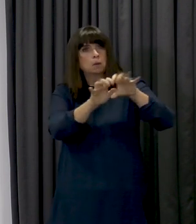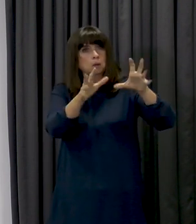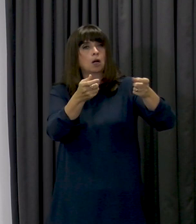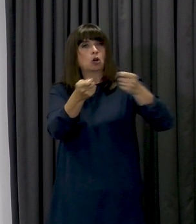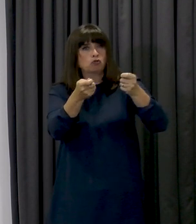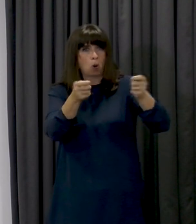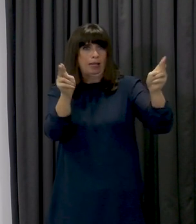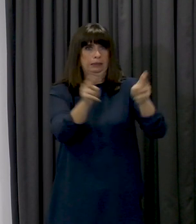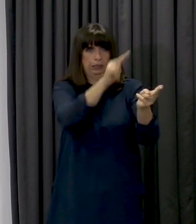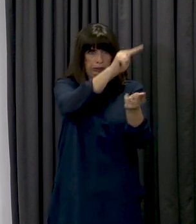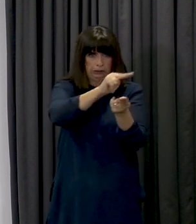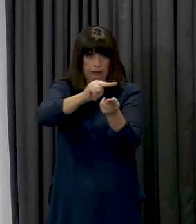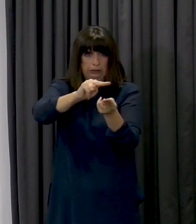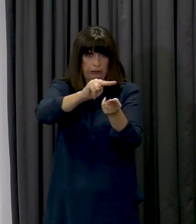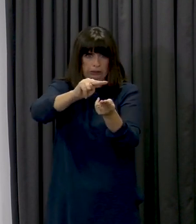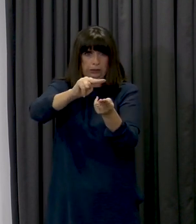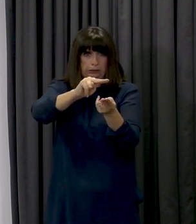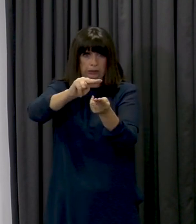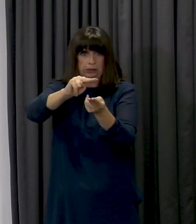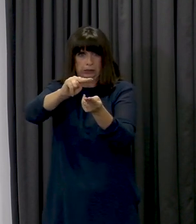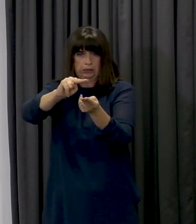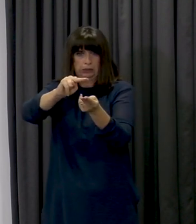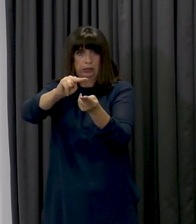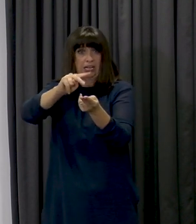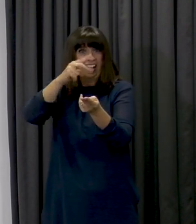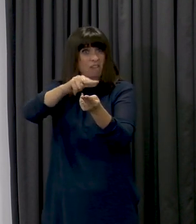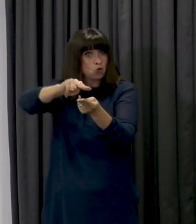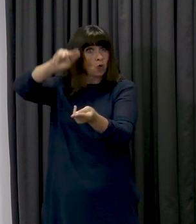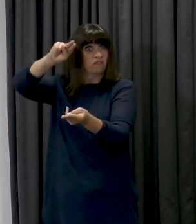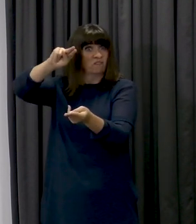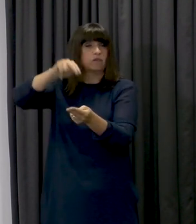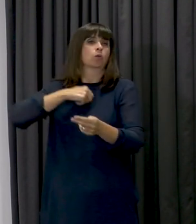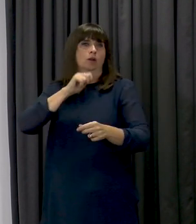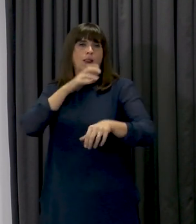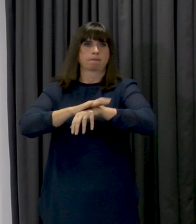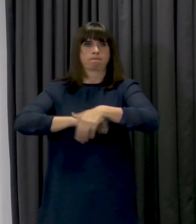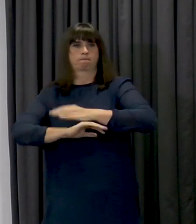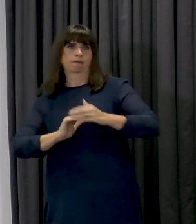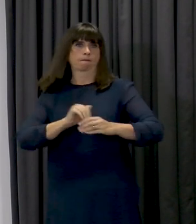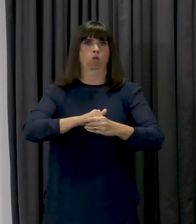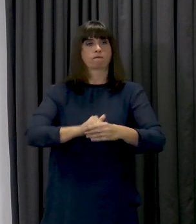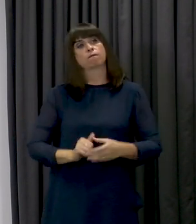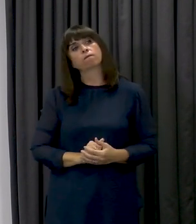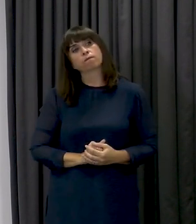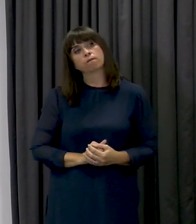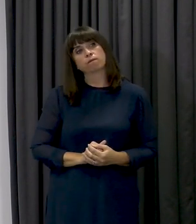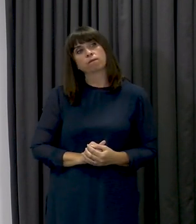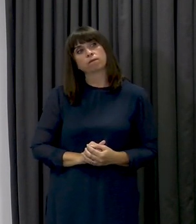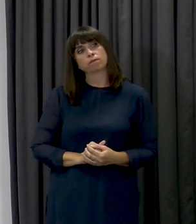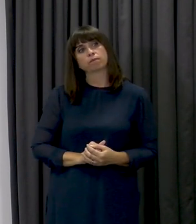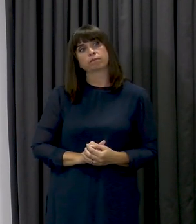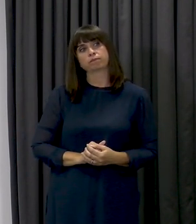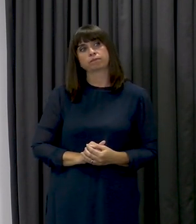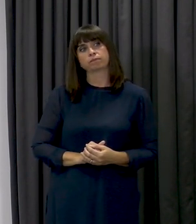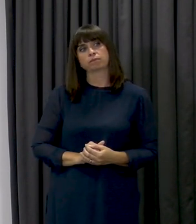under control. If that were to alter, then we would take the necessary action. Thank you. And we've been asking